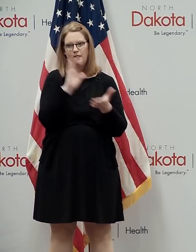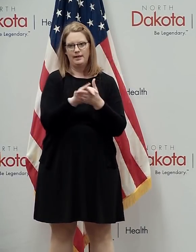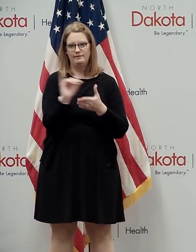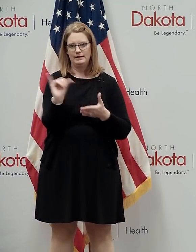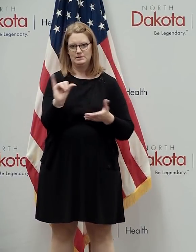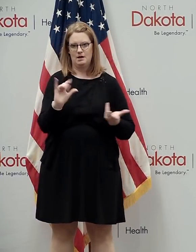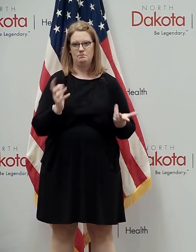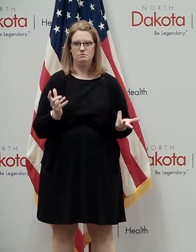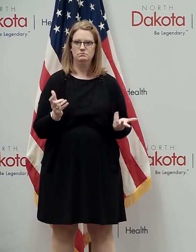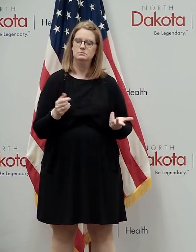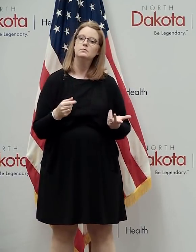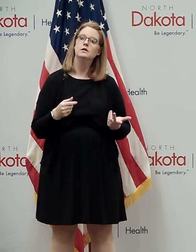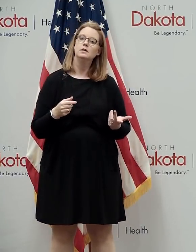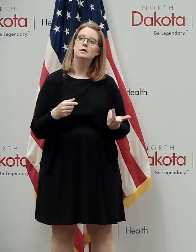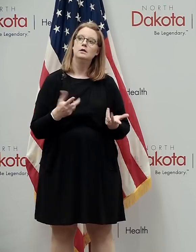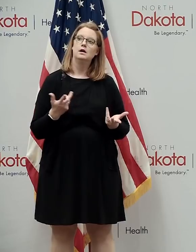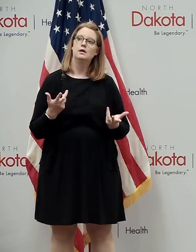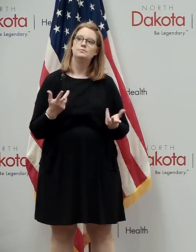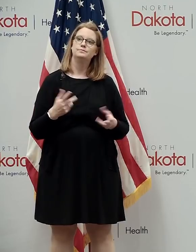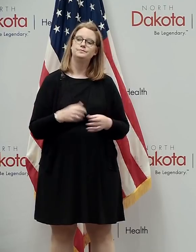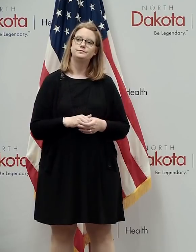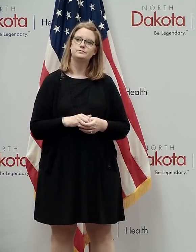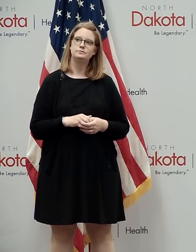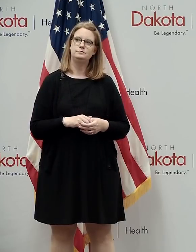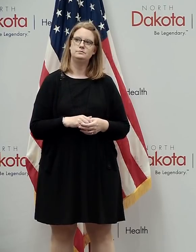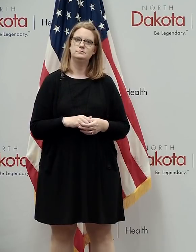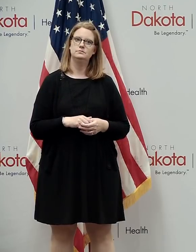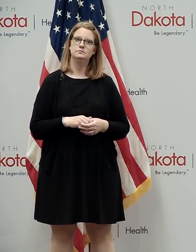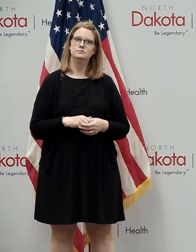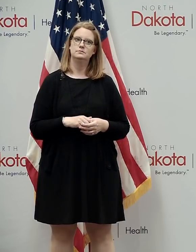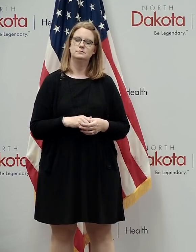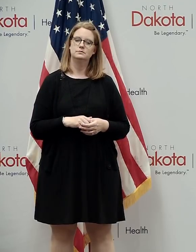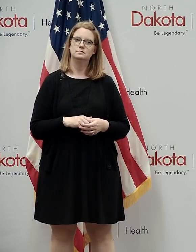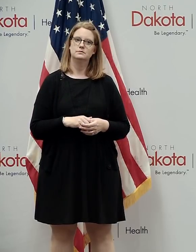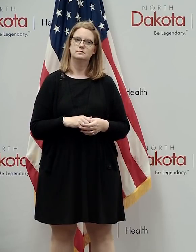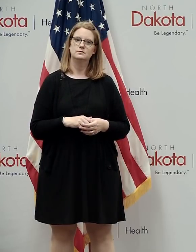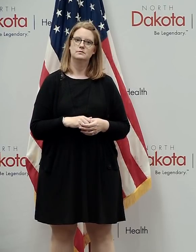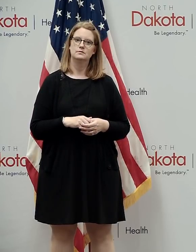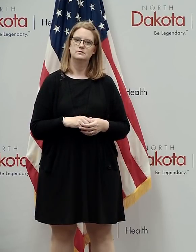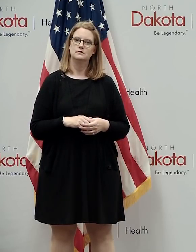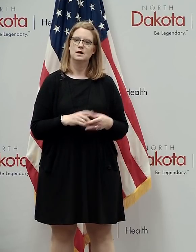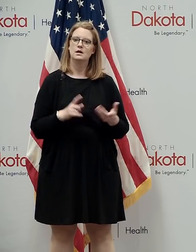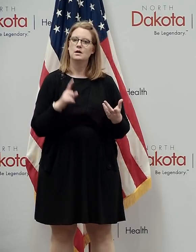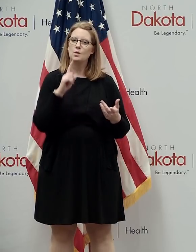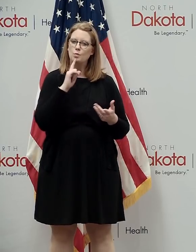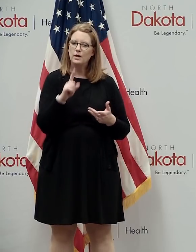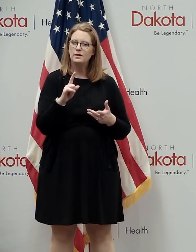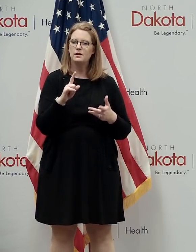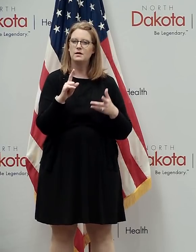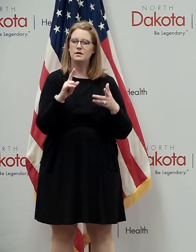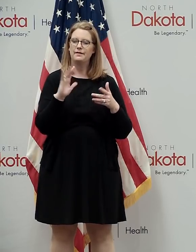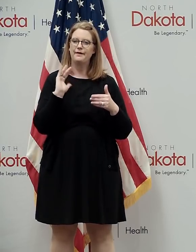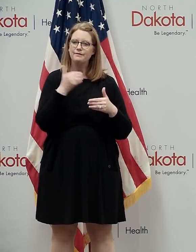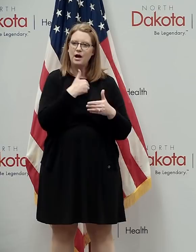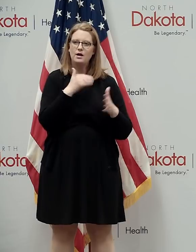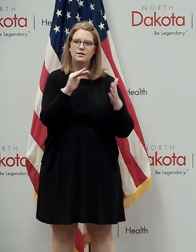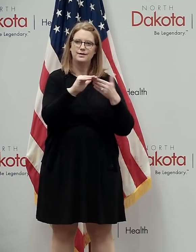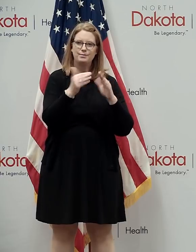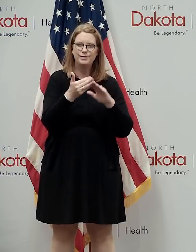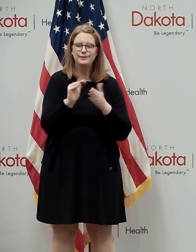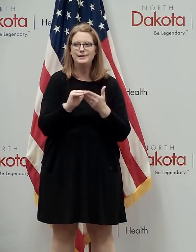it's an important part of our it's a part of our fabric of our communities. It's an important part of our